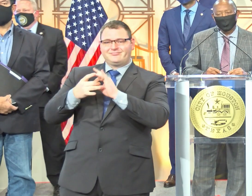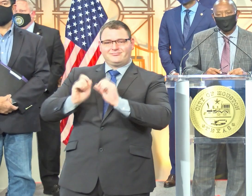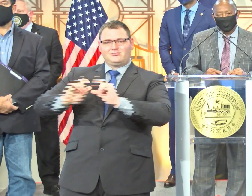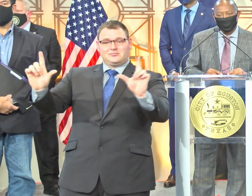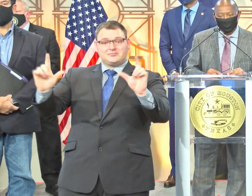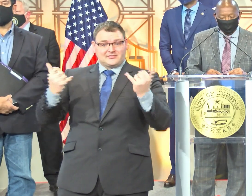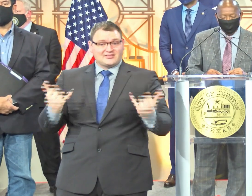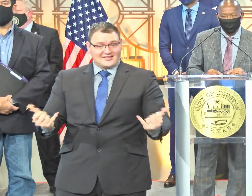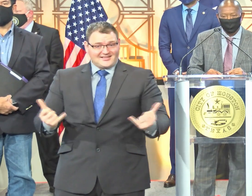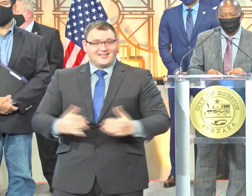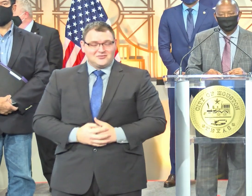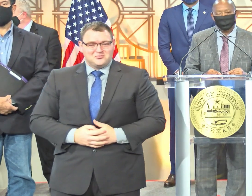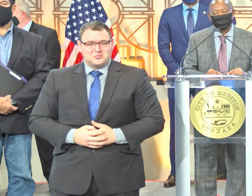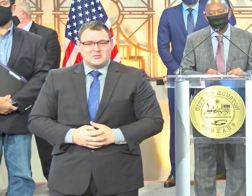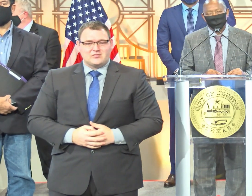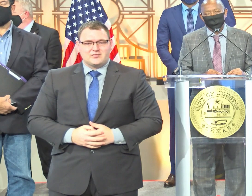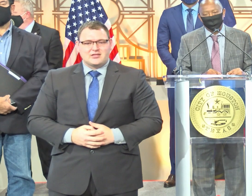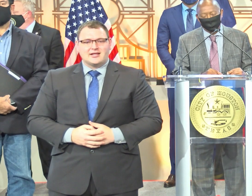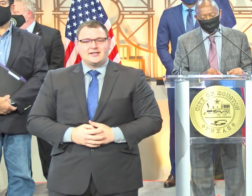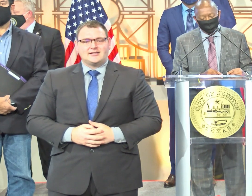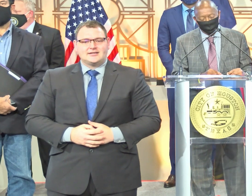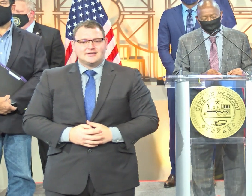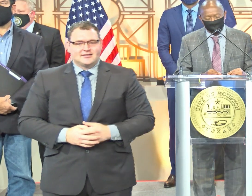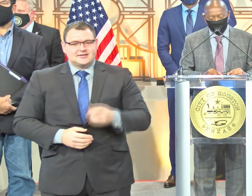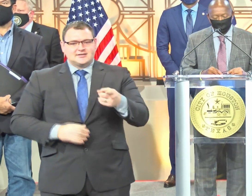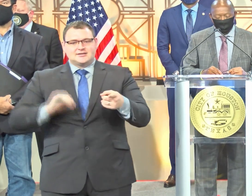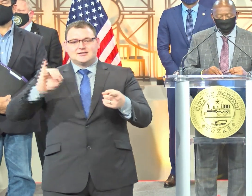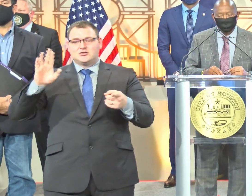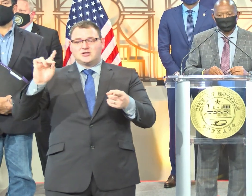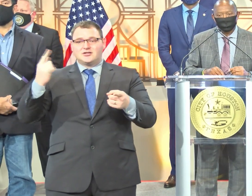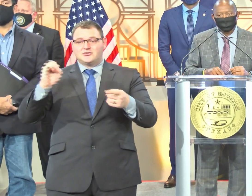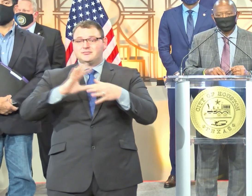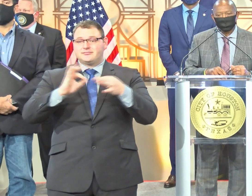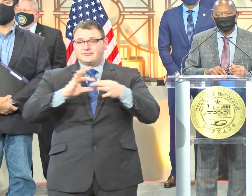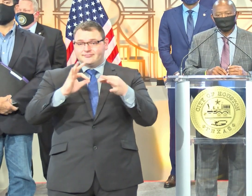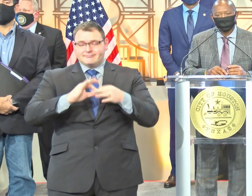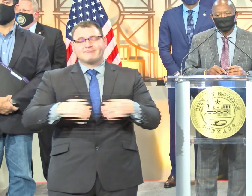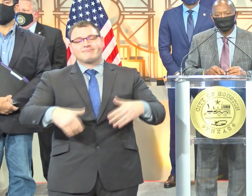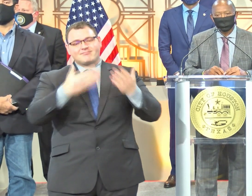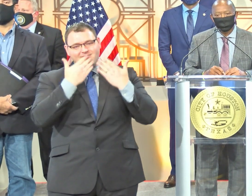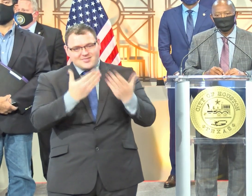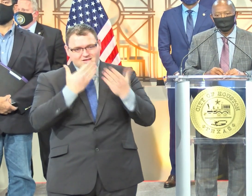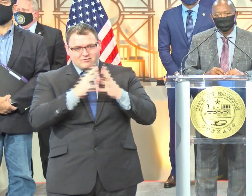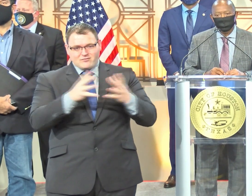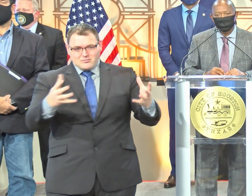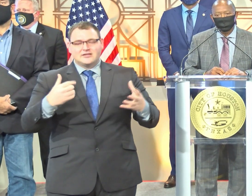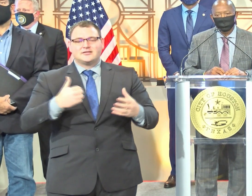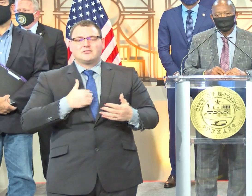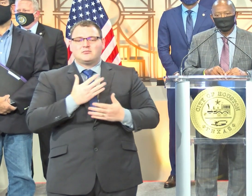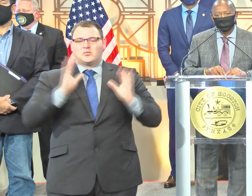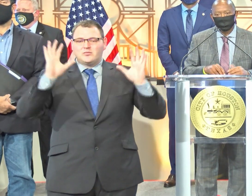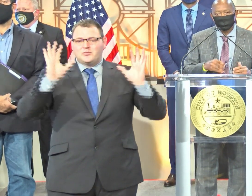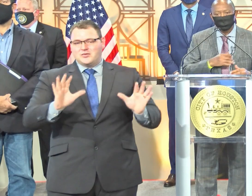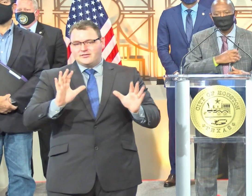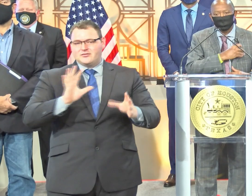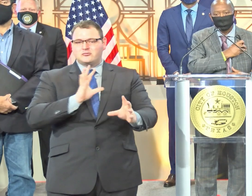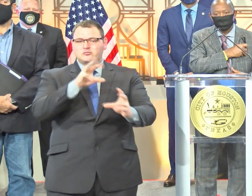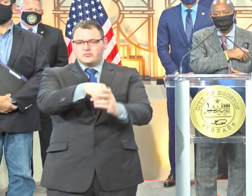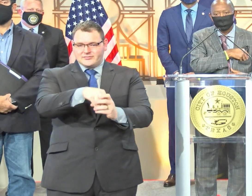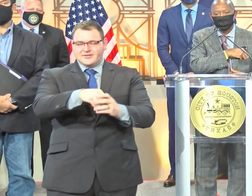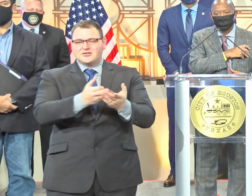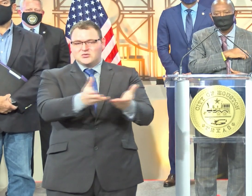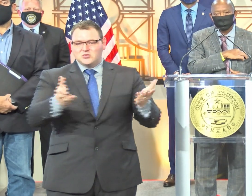be $65 million. And we expect over a 2-year period, more than 5,000 people will be addressed. Let me turn